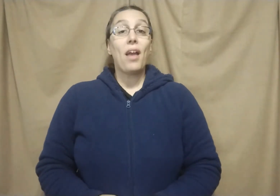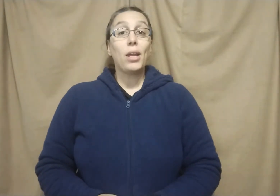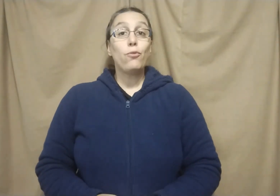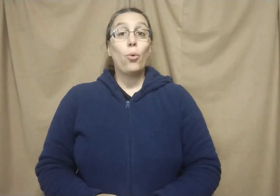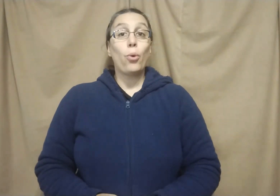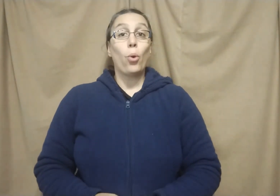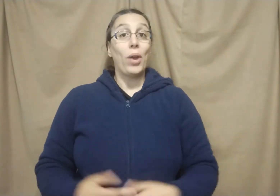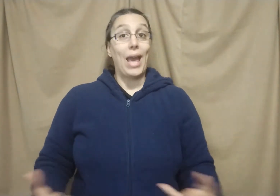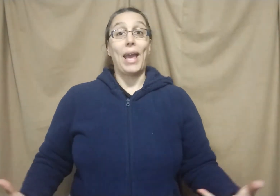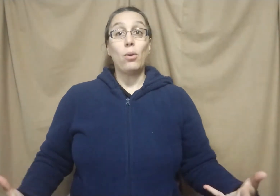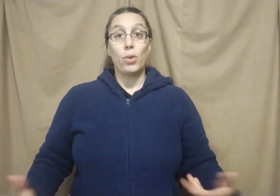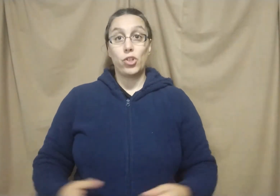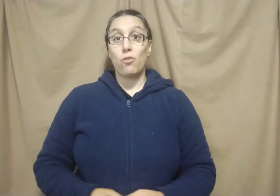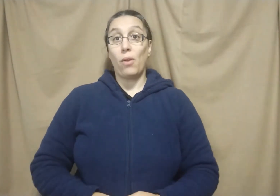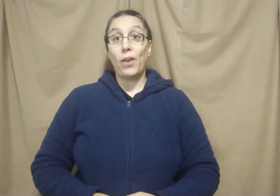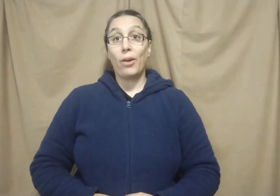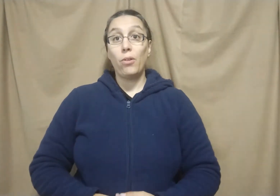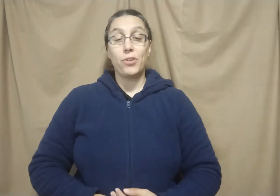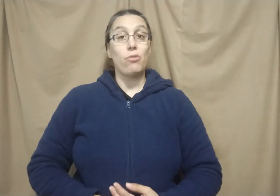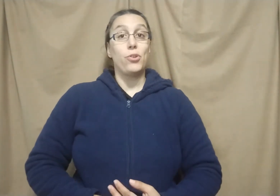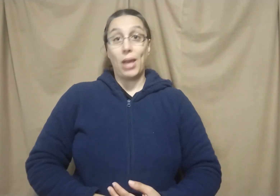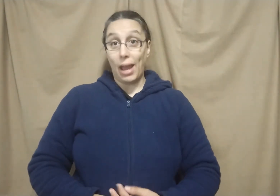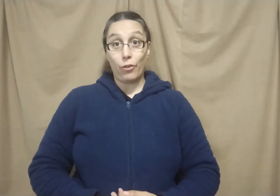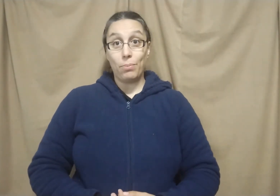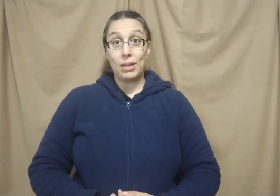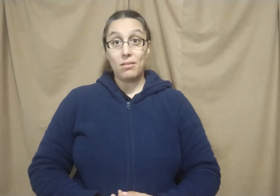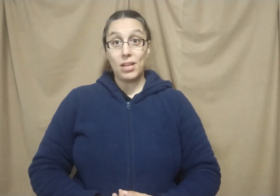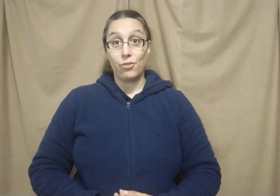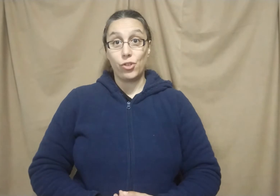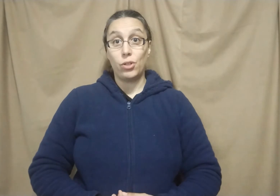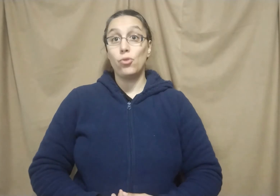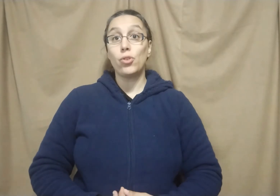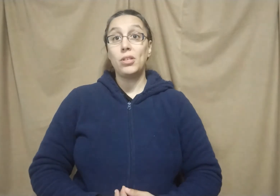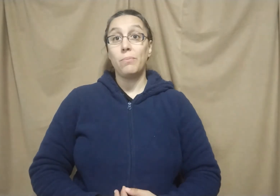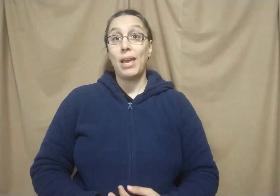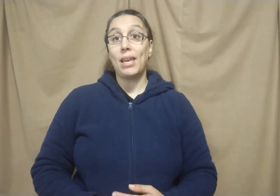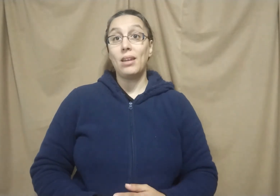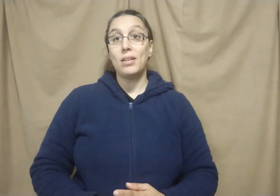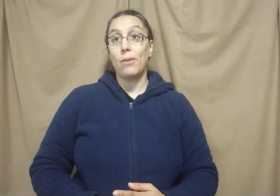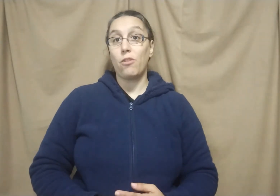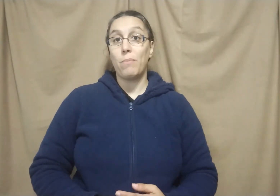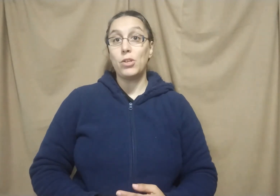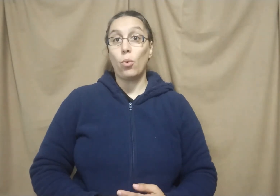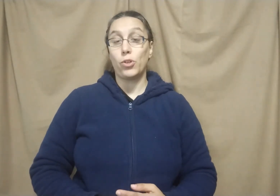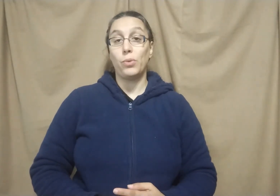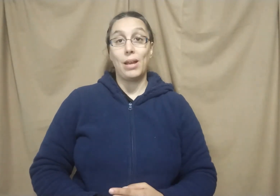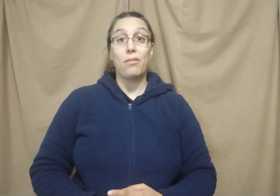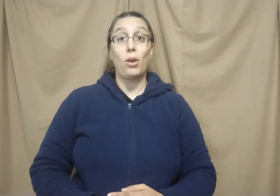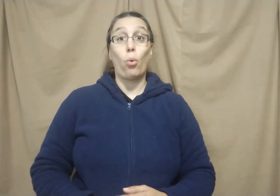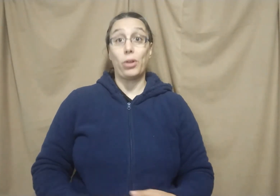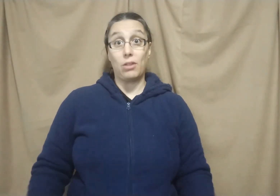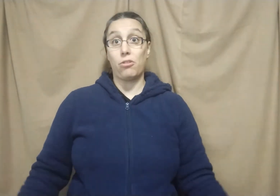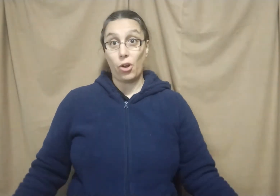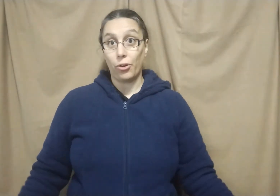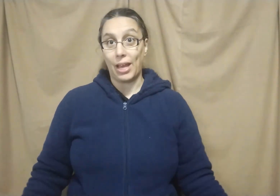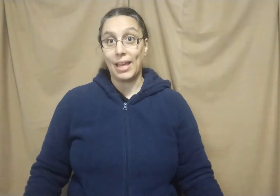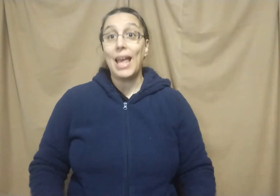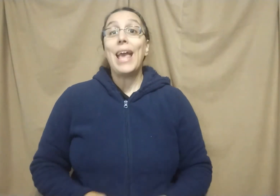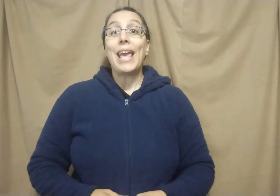sign for oyez, which is what the heralds use to get everybody's attention, usually to make an announcement or to announce that court is starting,